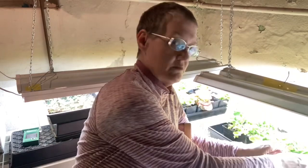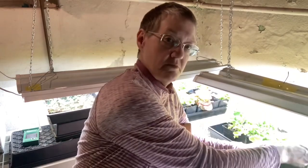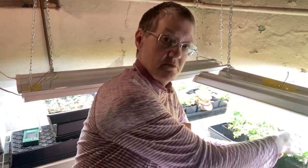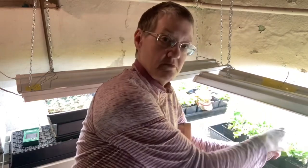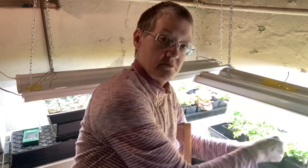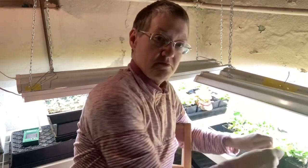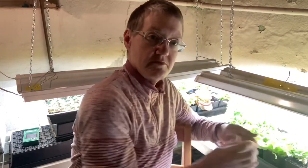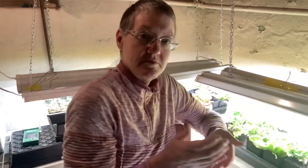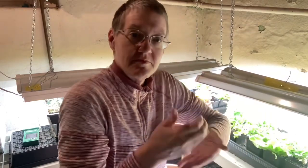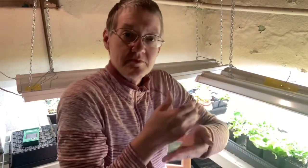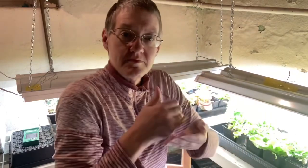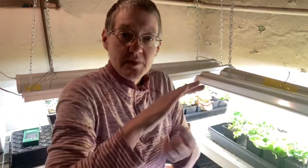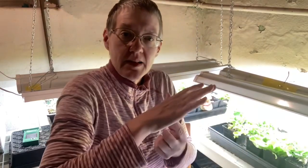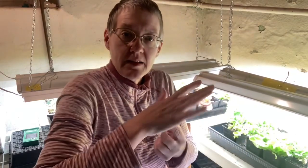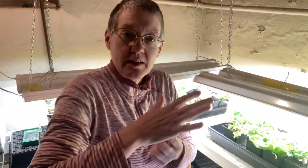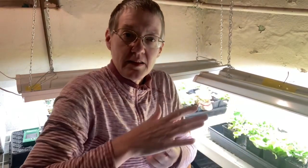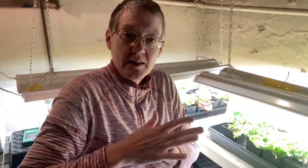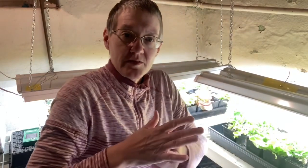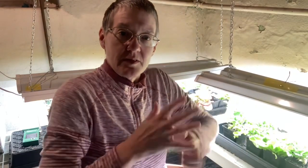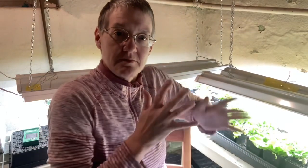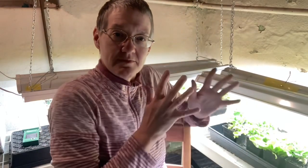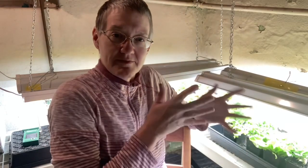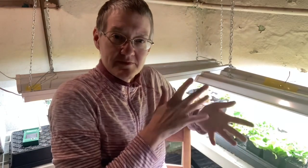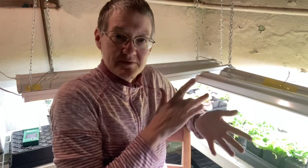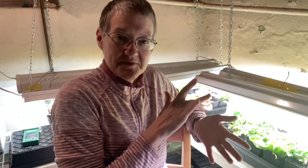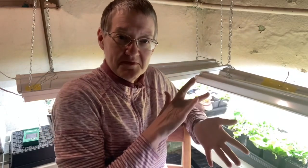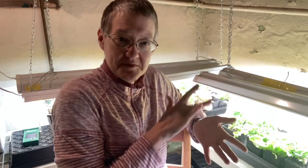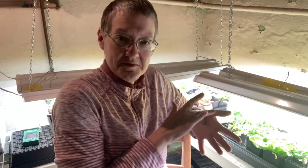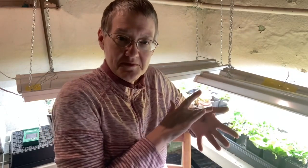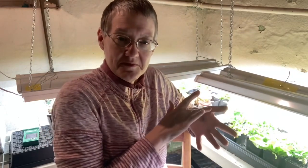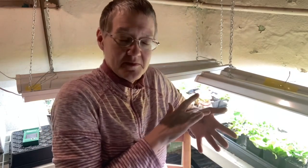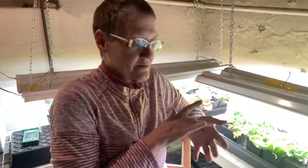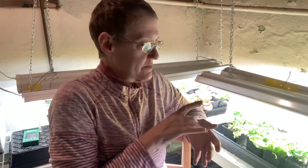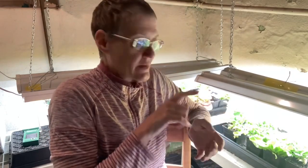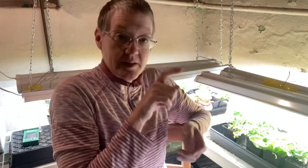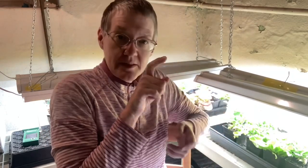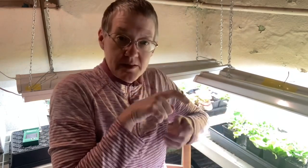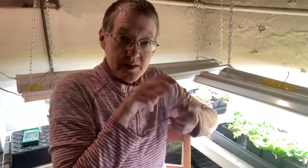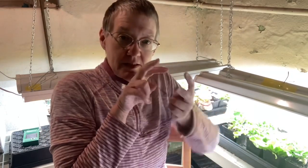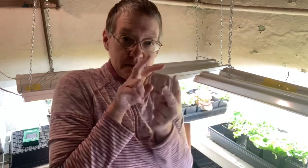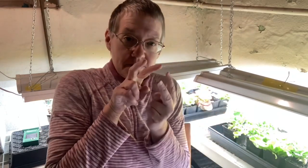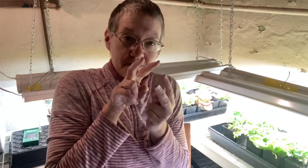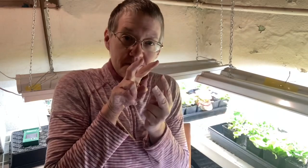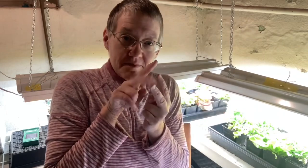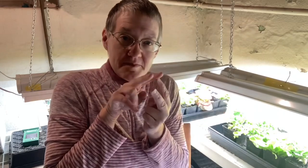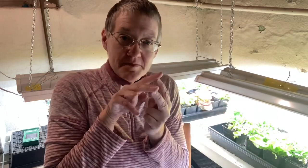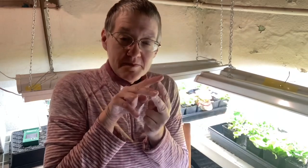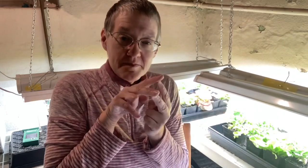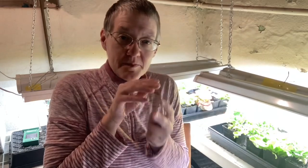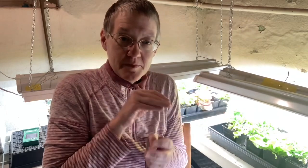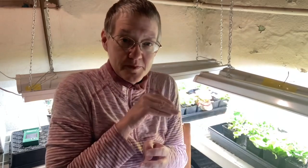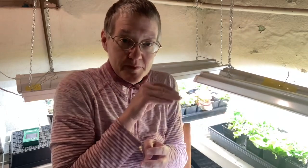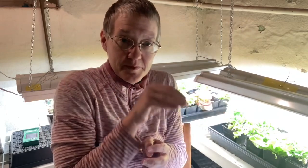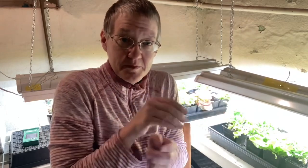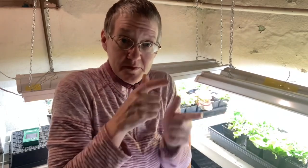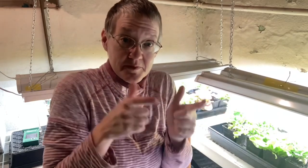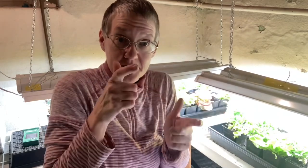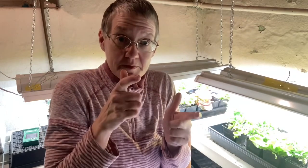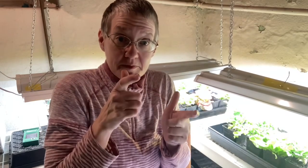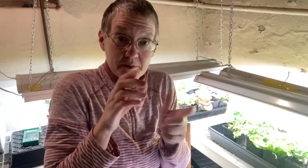I've already harvested the outer leaves of these plants, and the middle's what's left. So I either need to put these